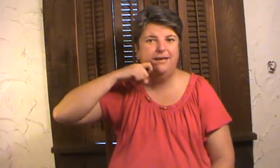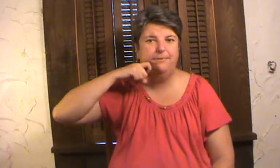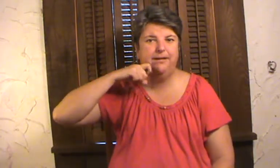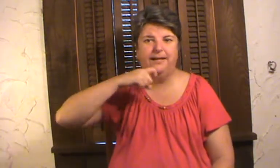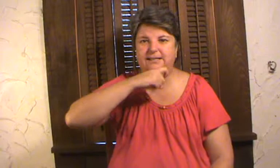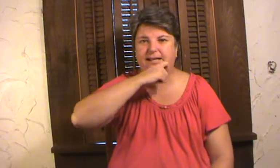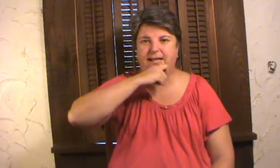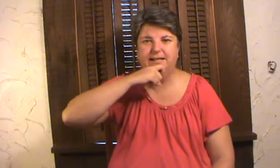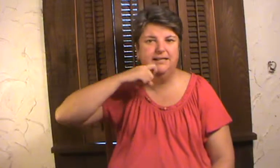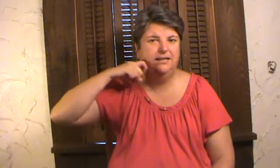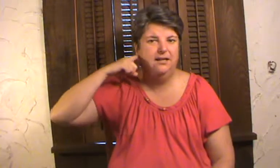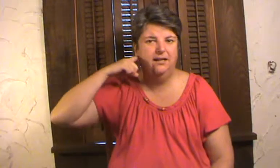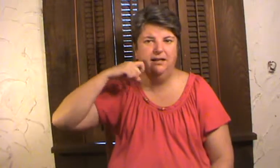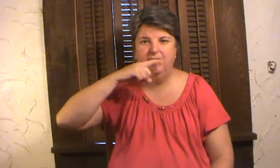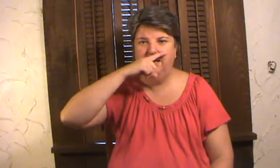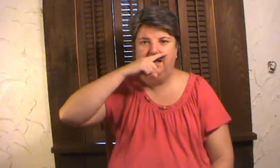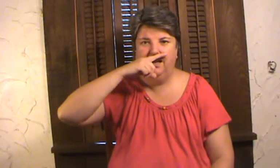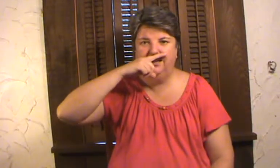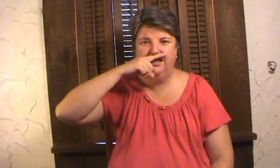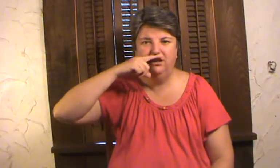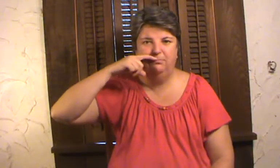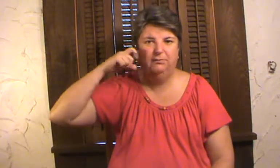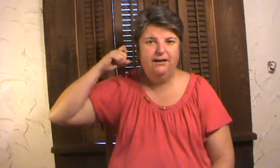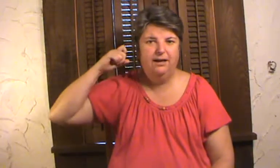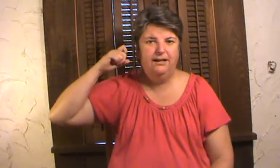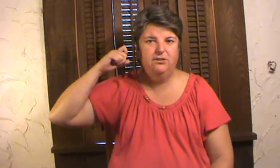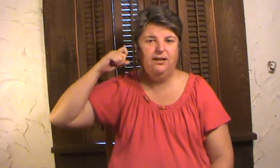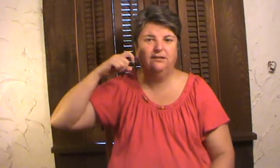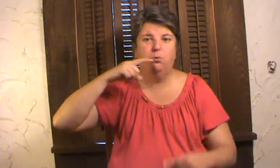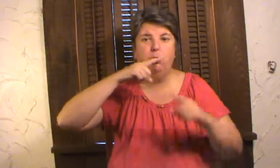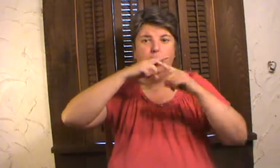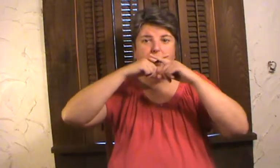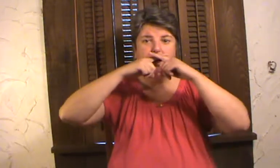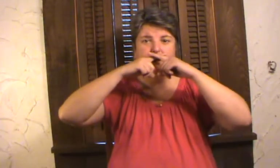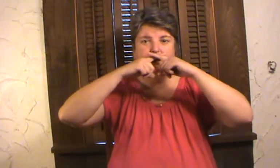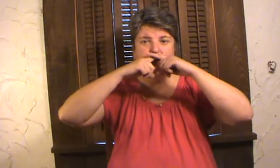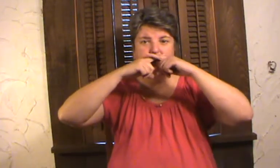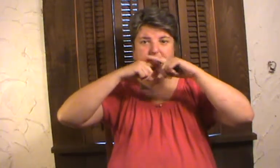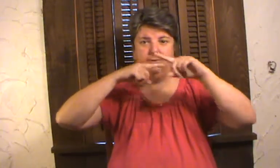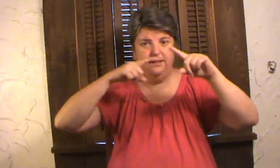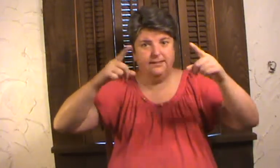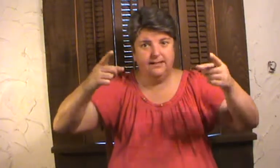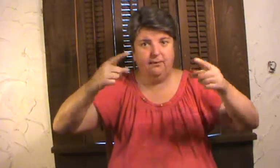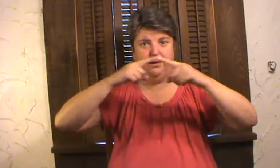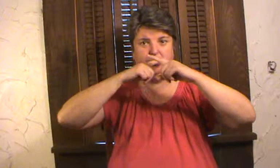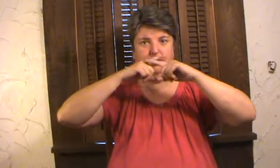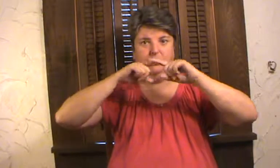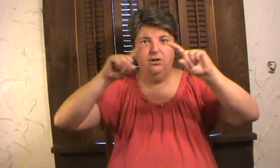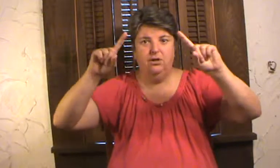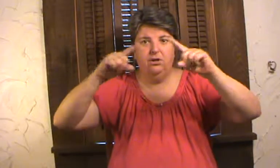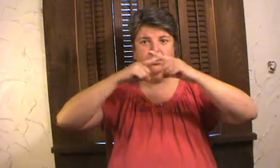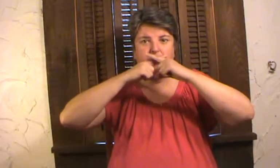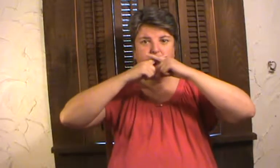it an X hand. Ugly, you bring it out into an X. Or ugly can be this one. This is how I do it. You